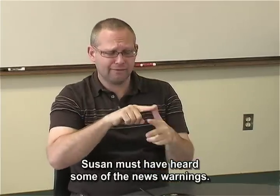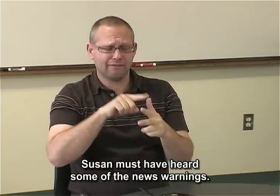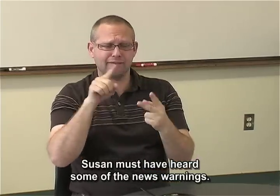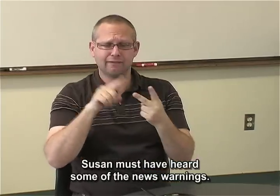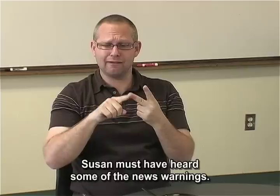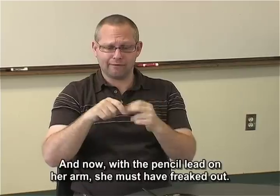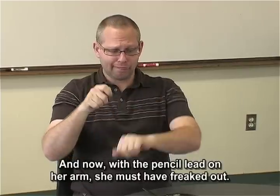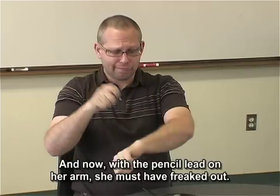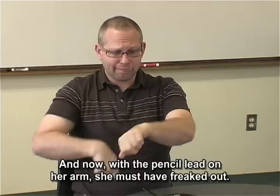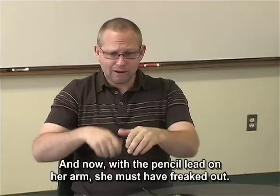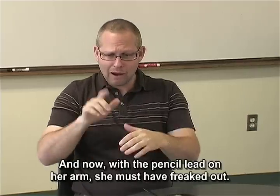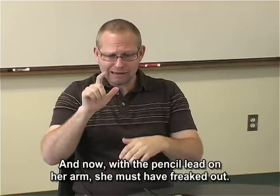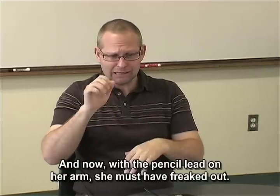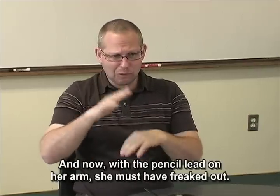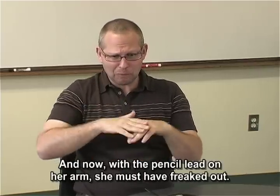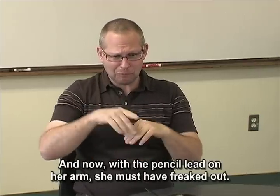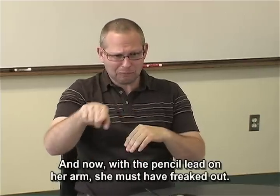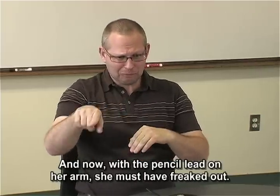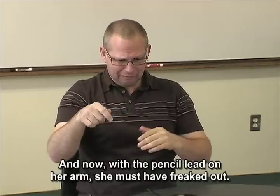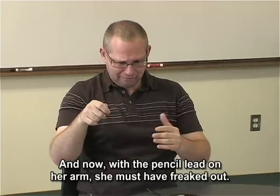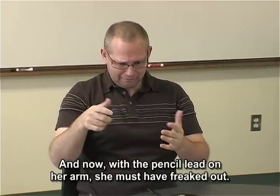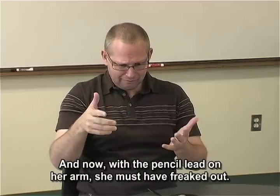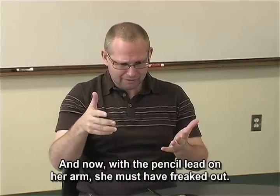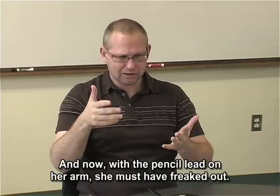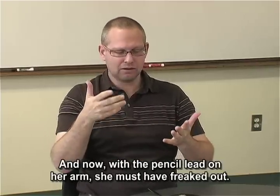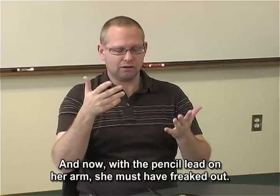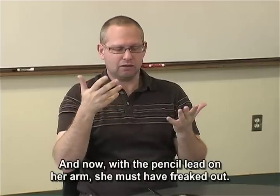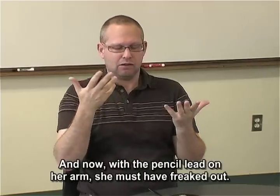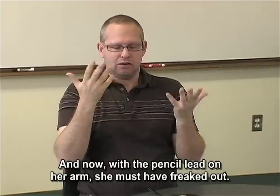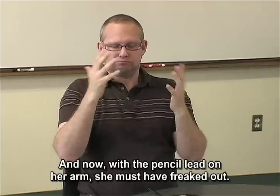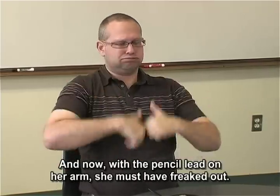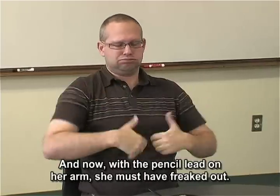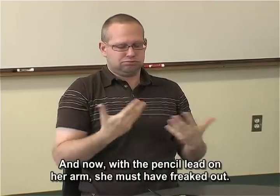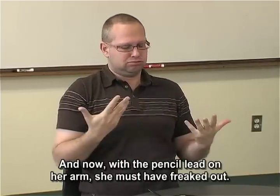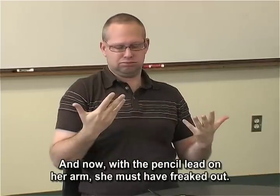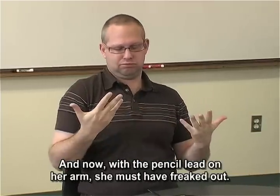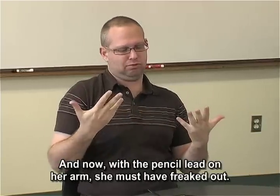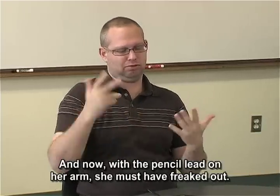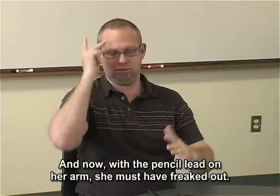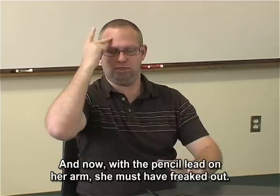And now, with the pencil at her arm, she must have freaked out.